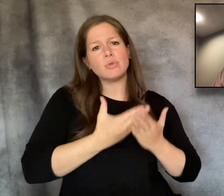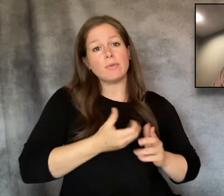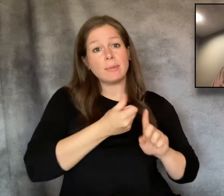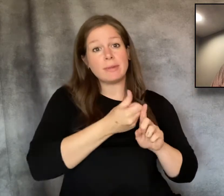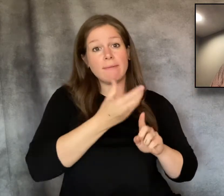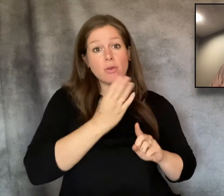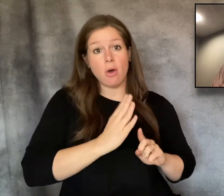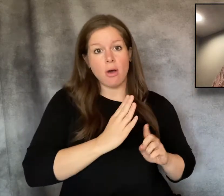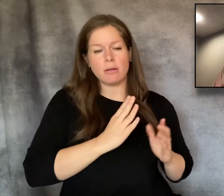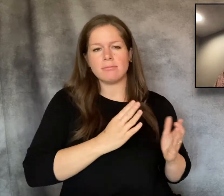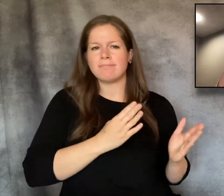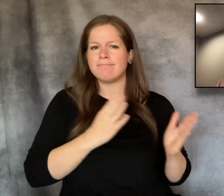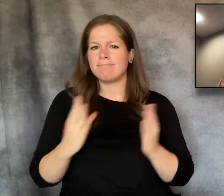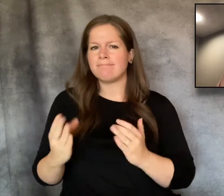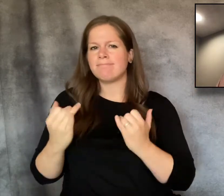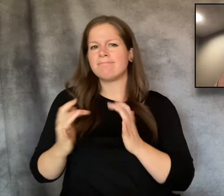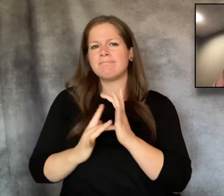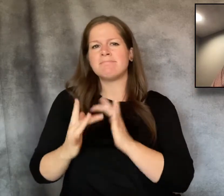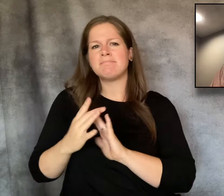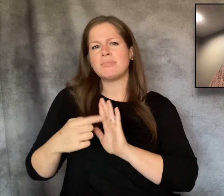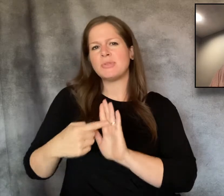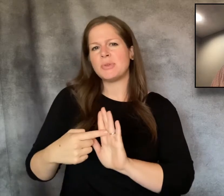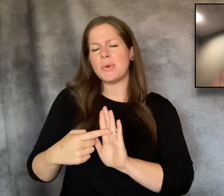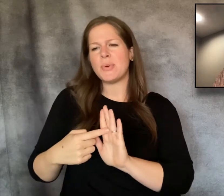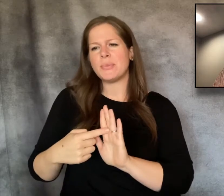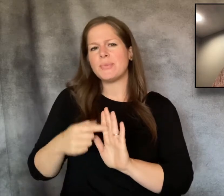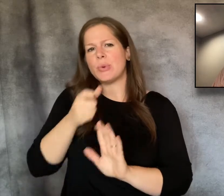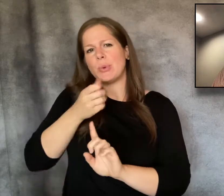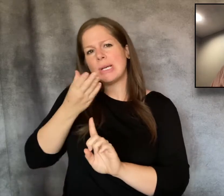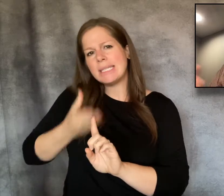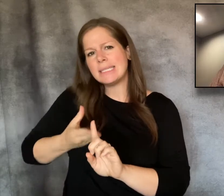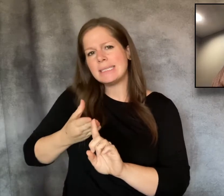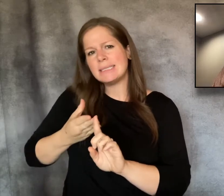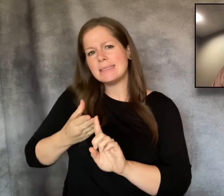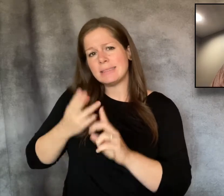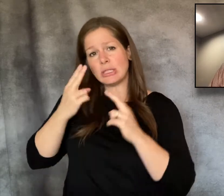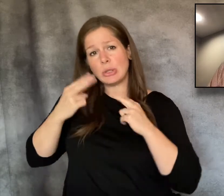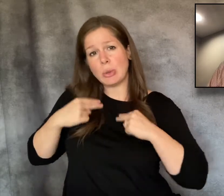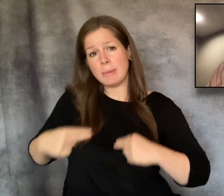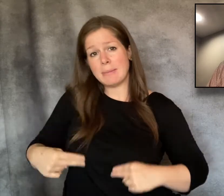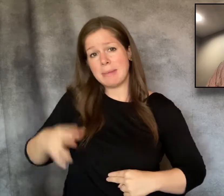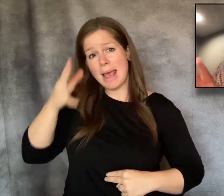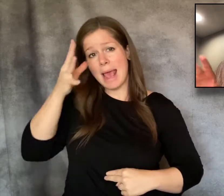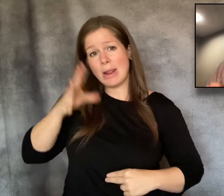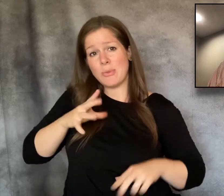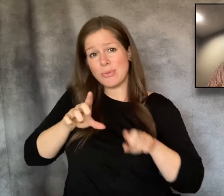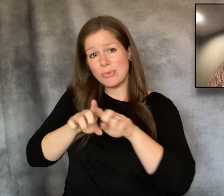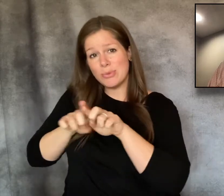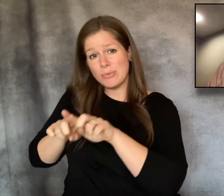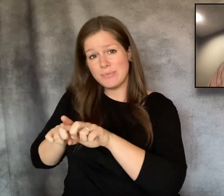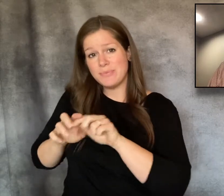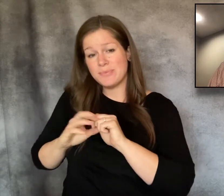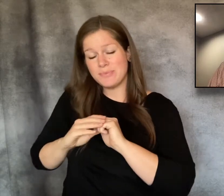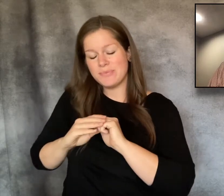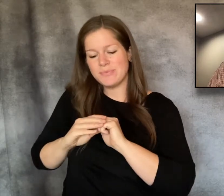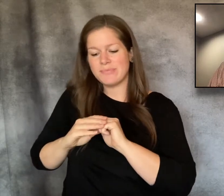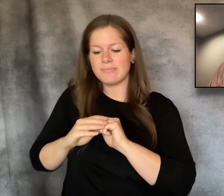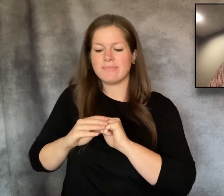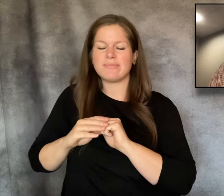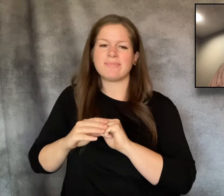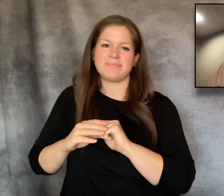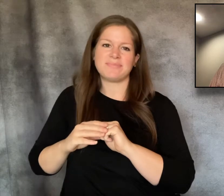his human side in a heartfelt and compassionate moment. And then ending with feeding the 5,000. Sorry for the spoiler alert, but that's what's going to